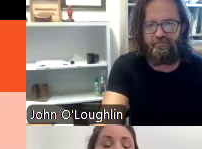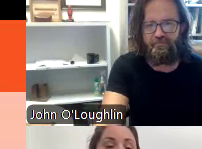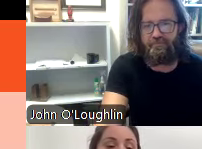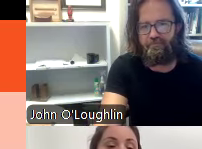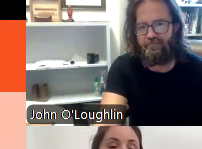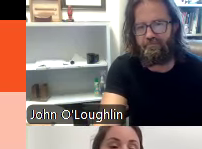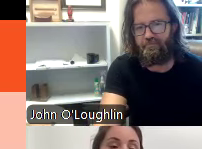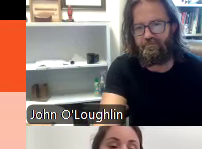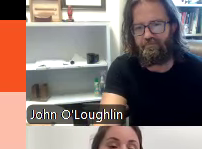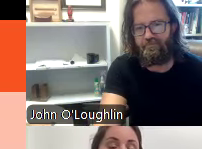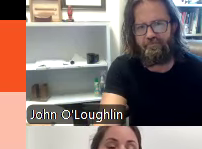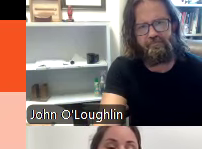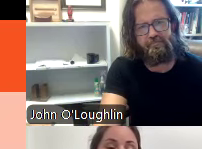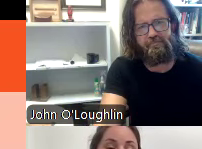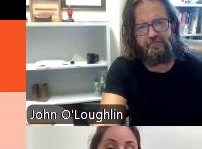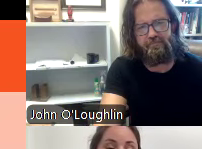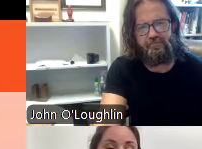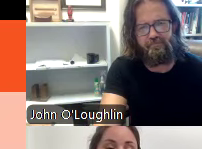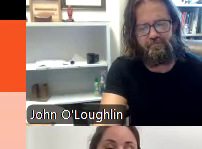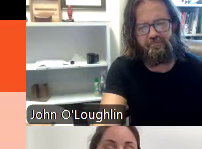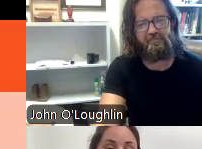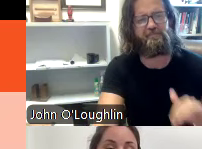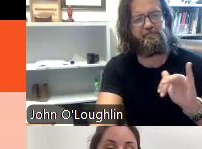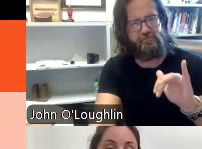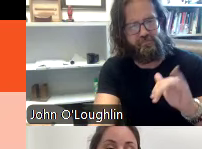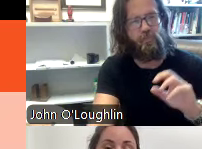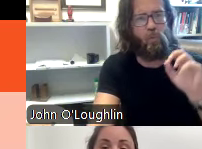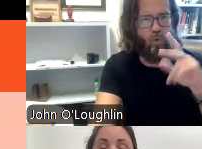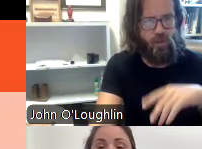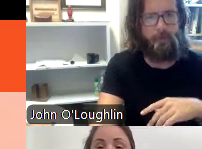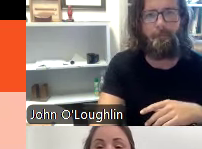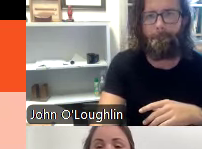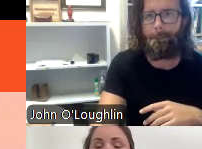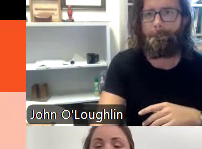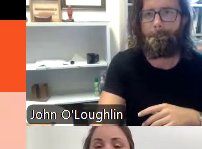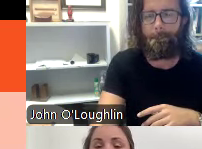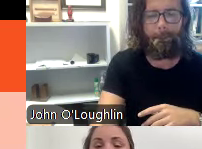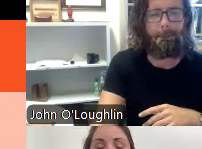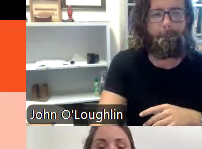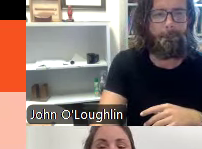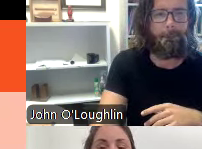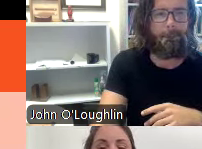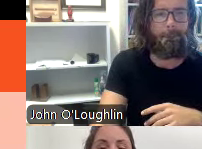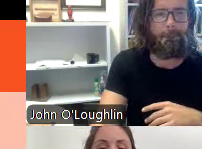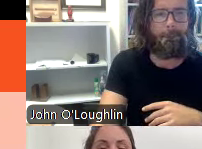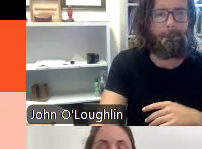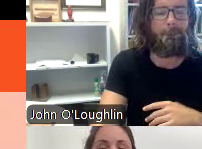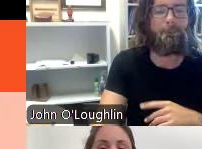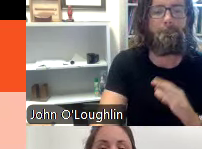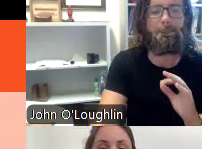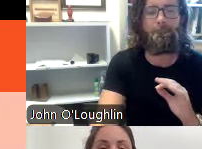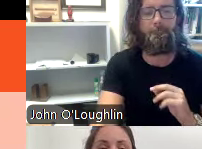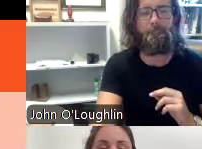Okay, as you can see, here are the modules. Here are all the weeks that I've talked about. Okay.